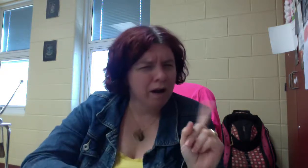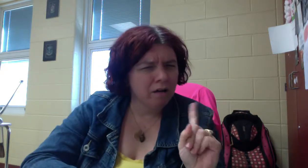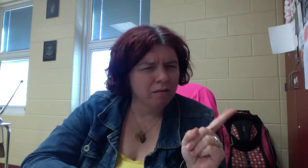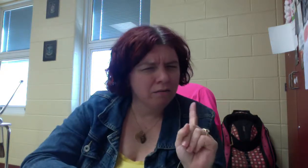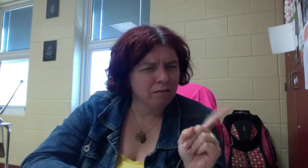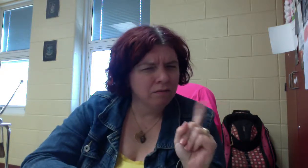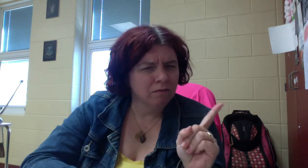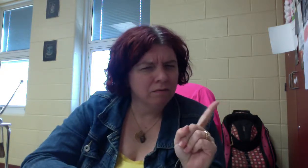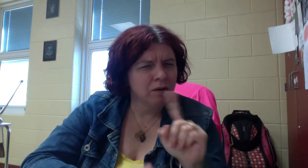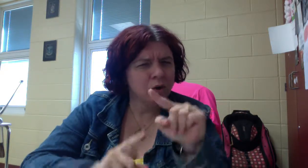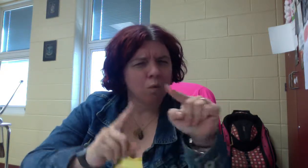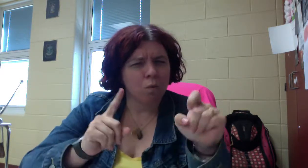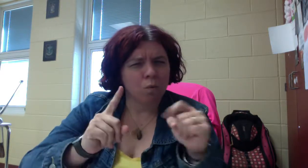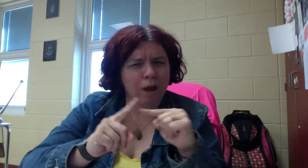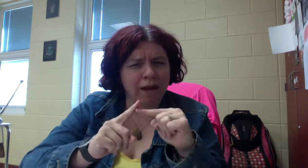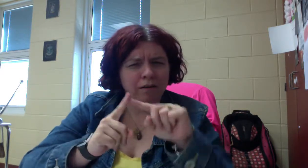where, when,